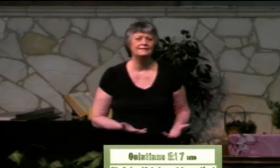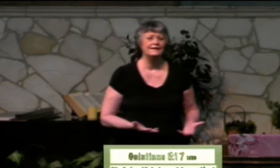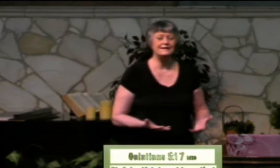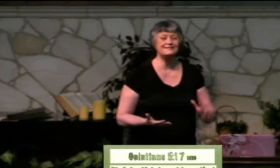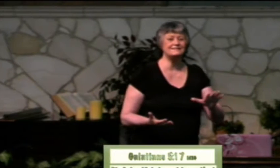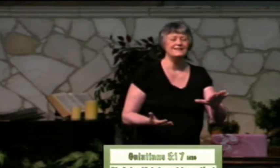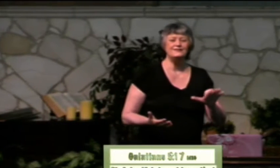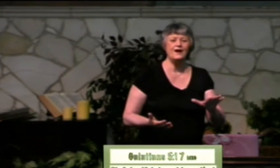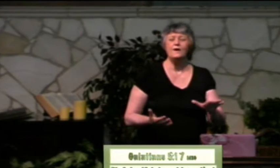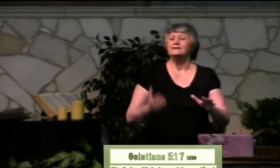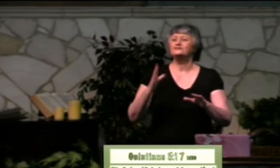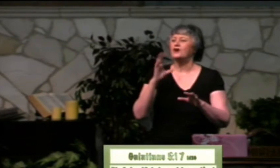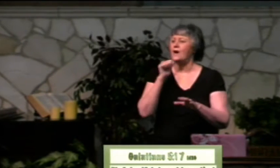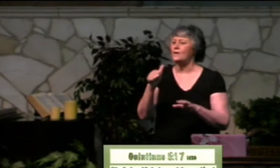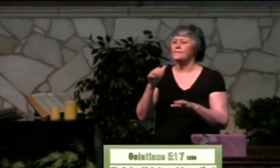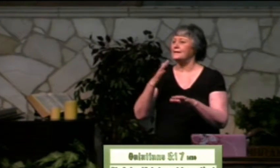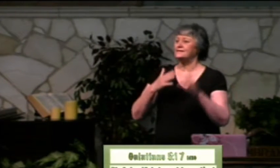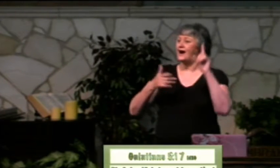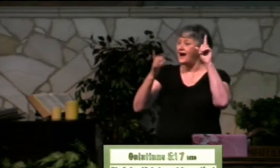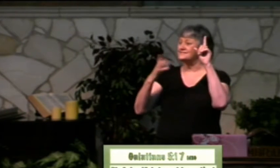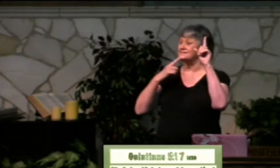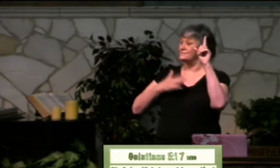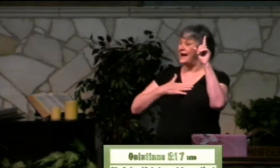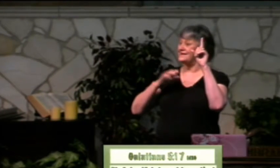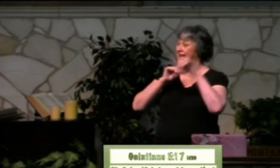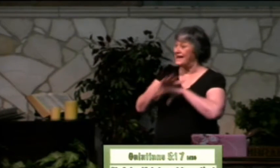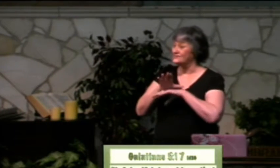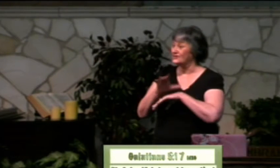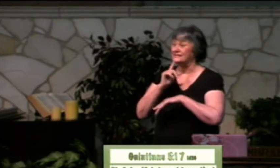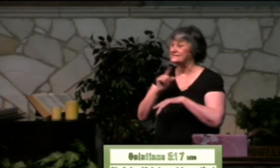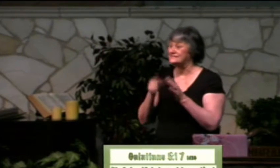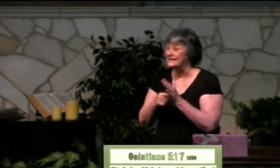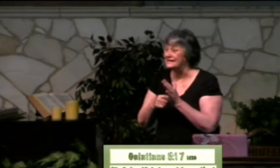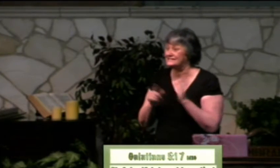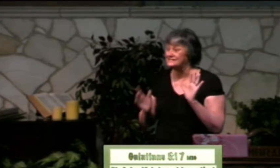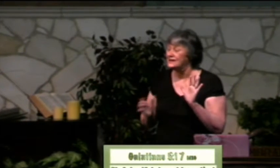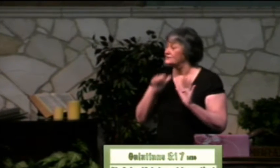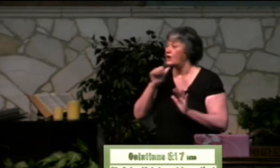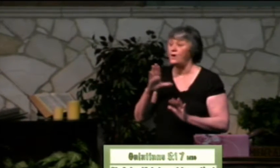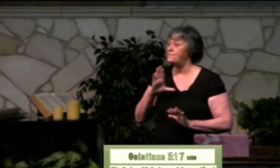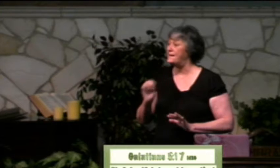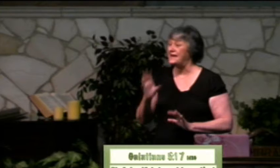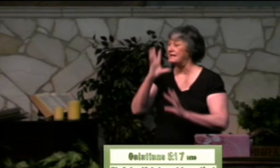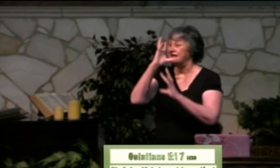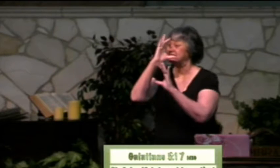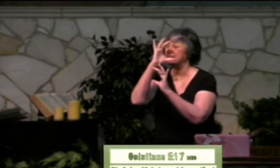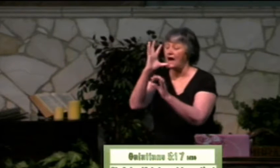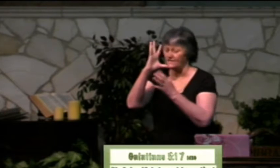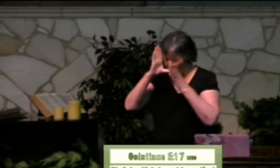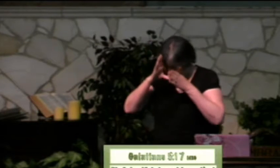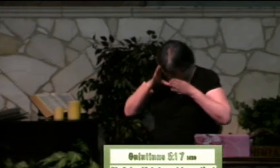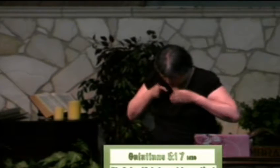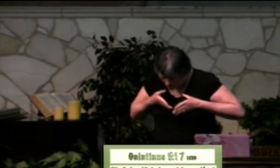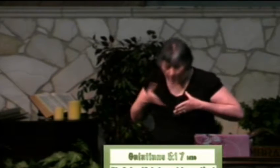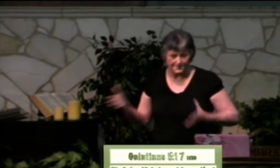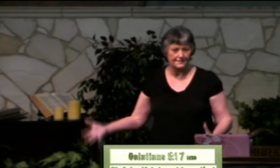It says, you know, God says, my counsel is this. Don't be self-absorbed.